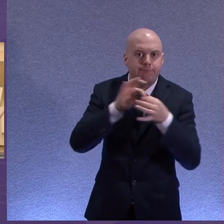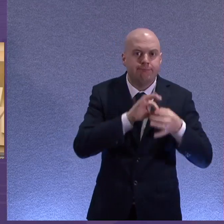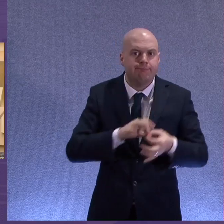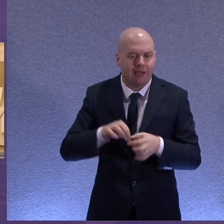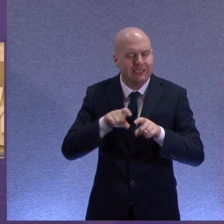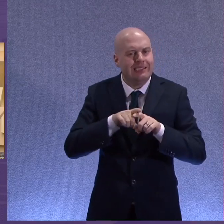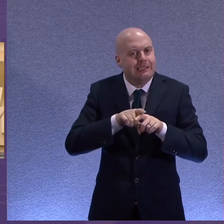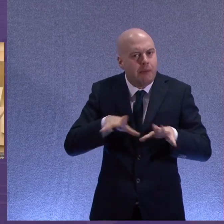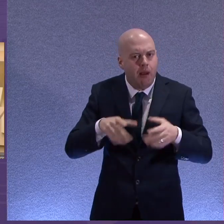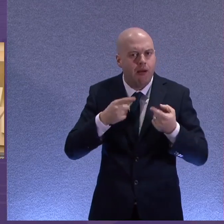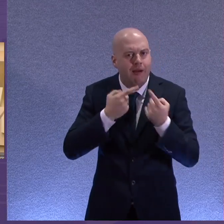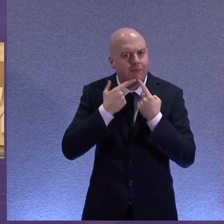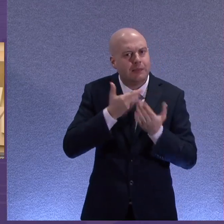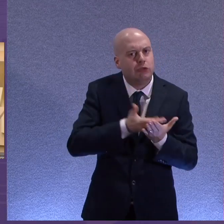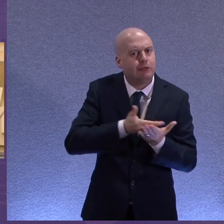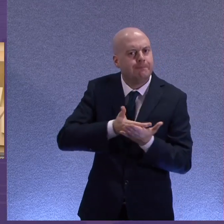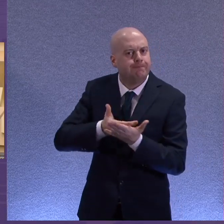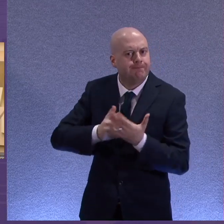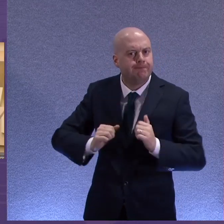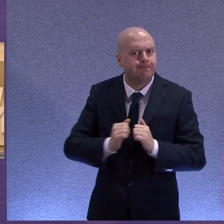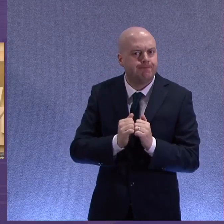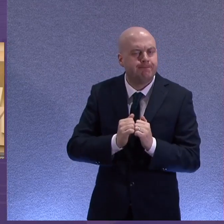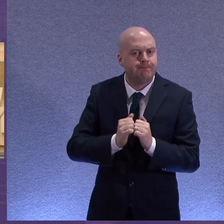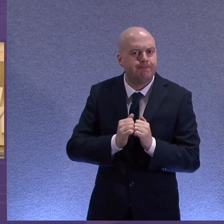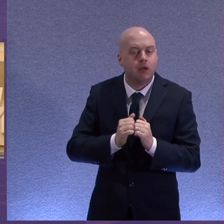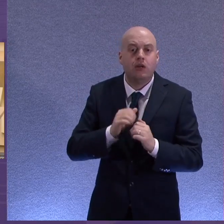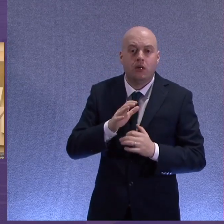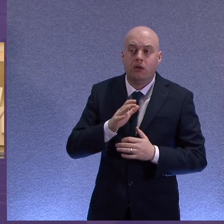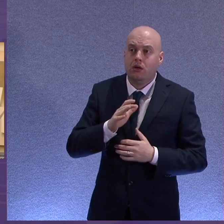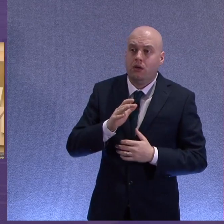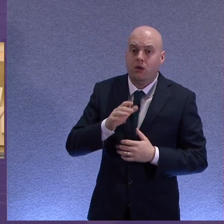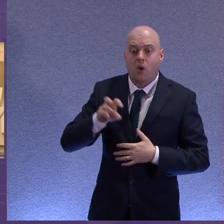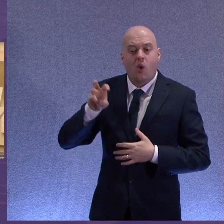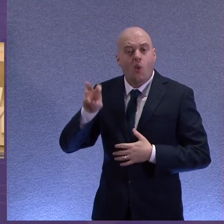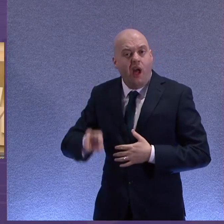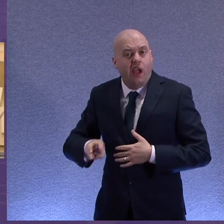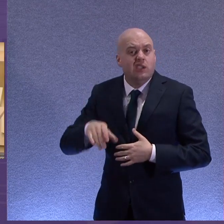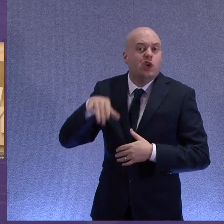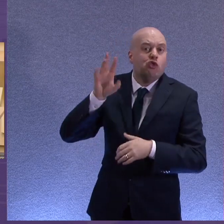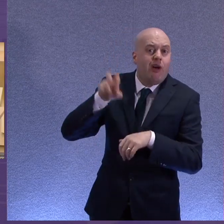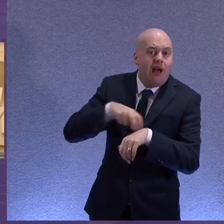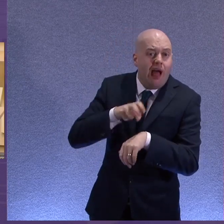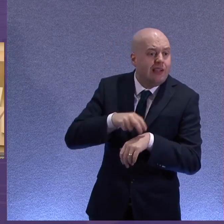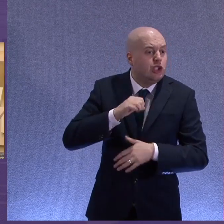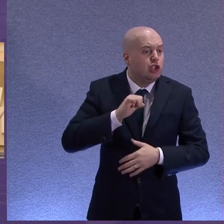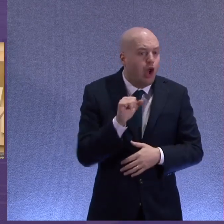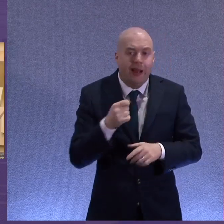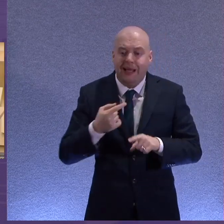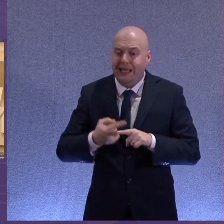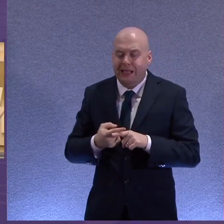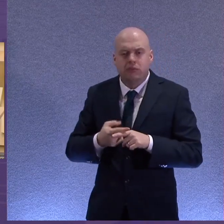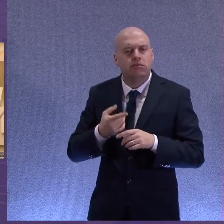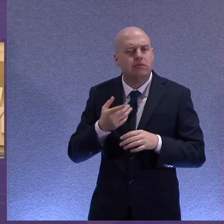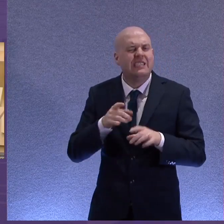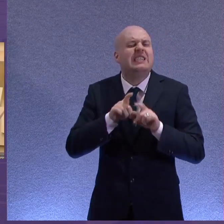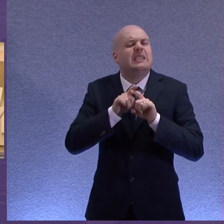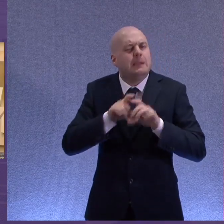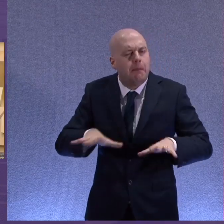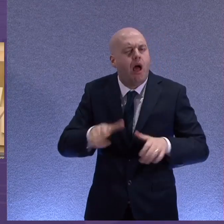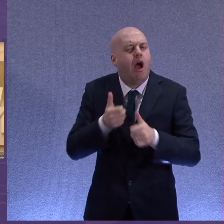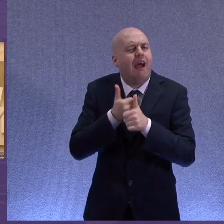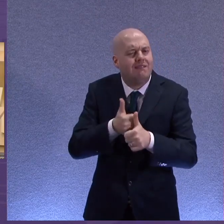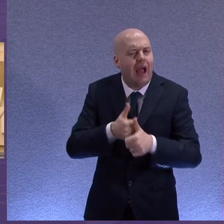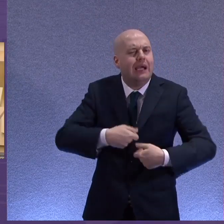response overall is the same in all parts of the UK in terms of the advice we're giving to the public. Last night on